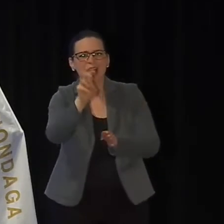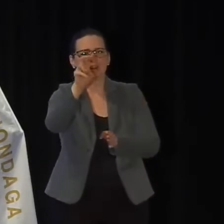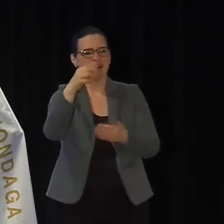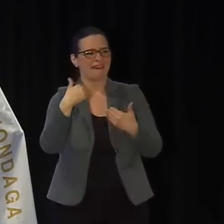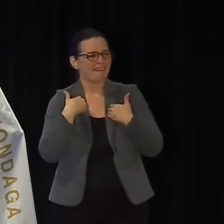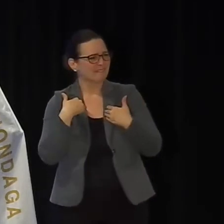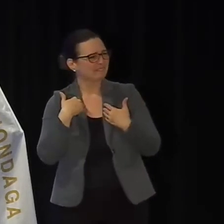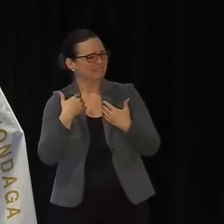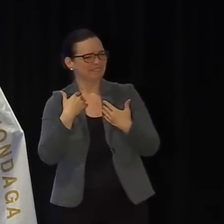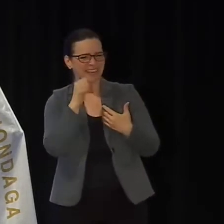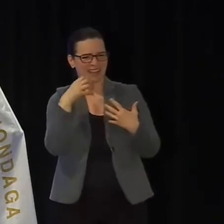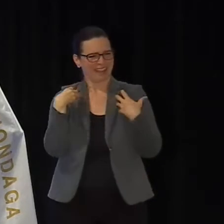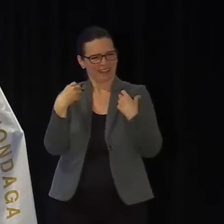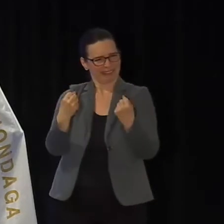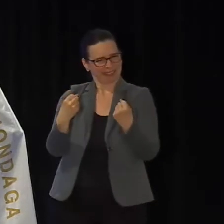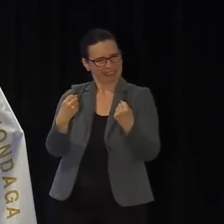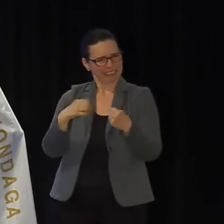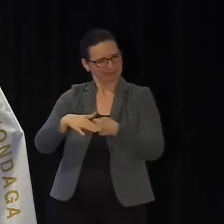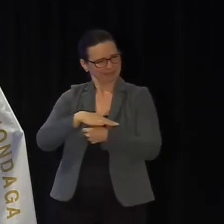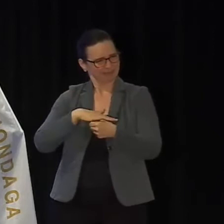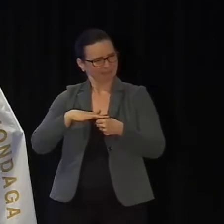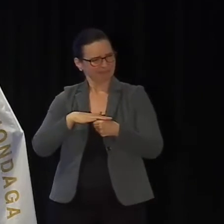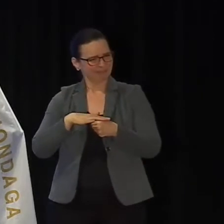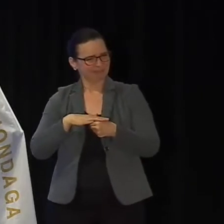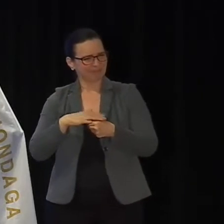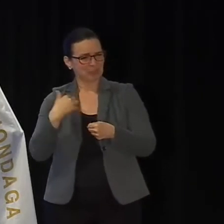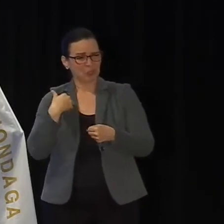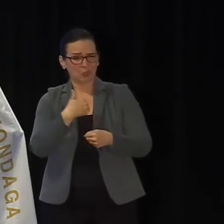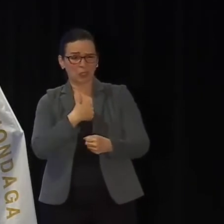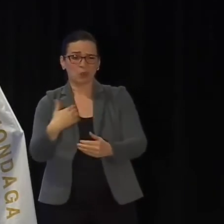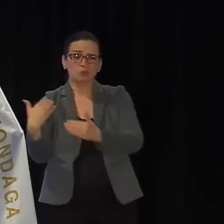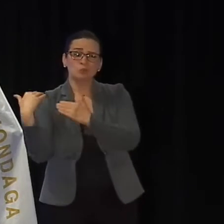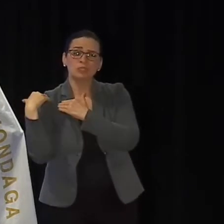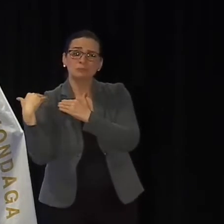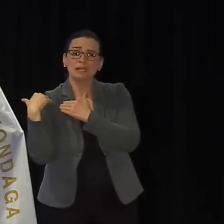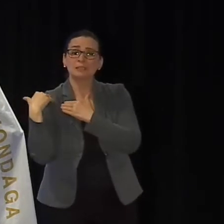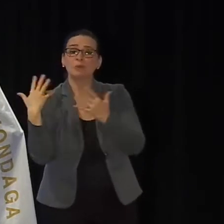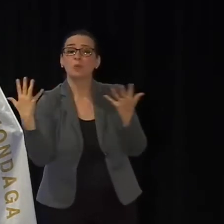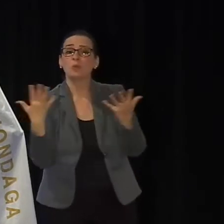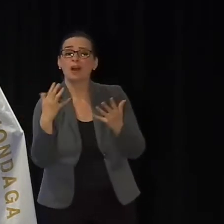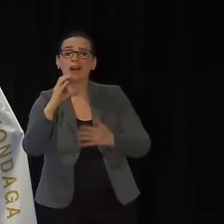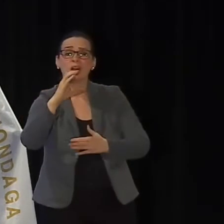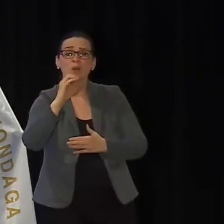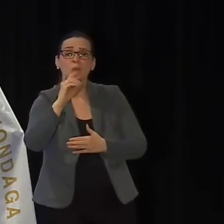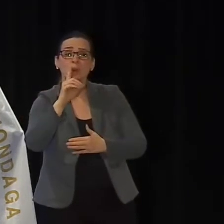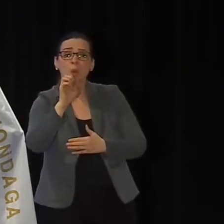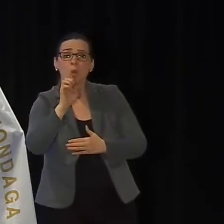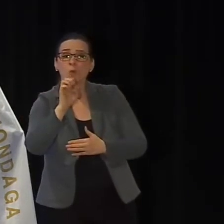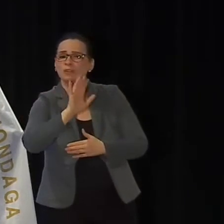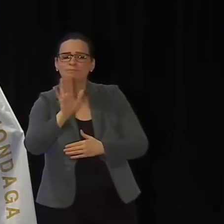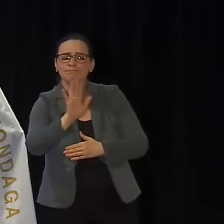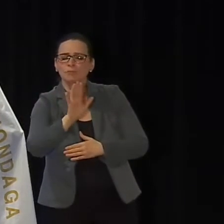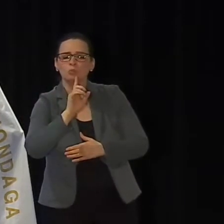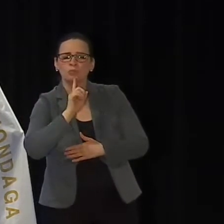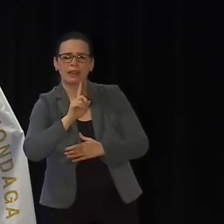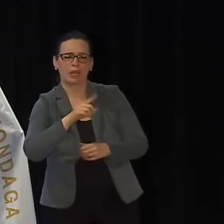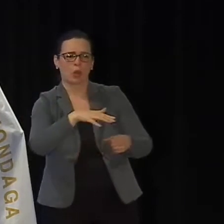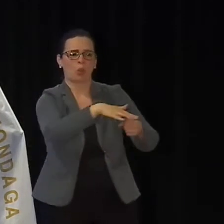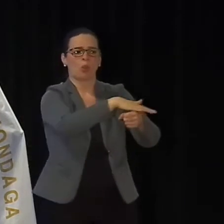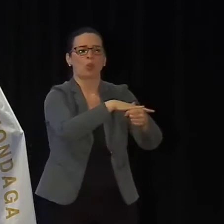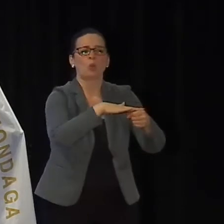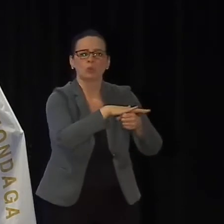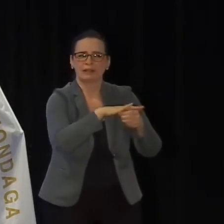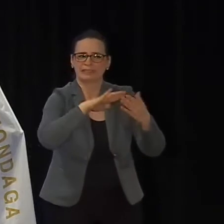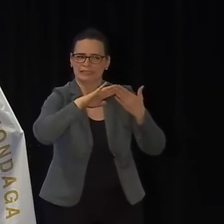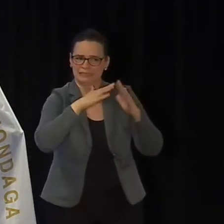do not levy code decisions, right? So that's done at the local level. So that's a town